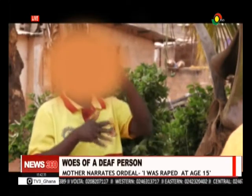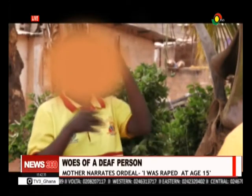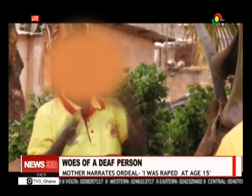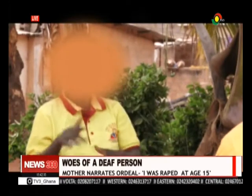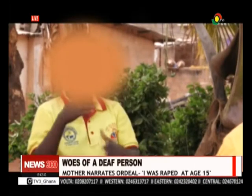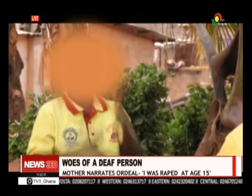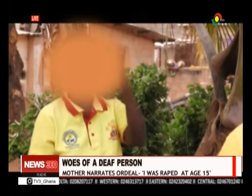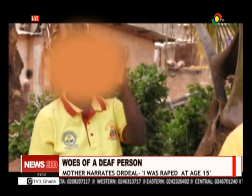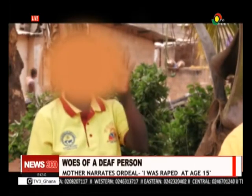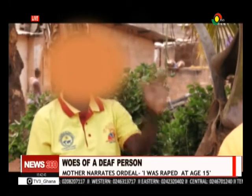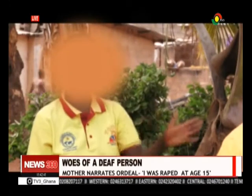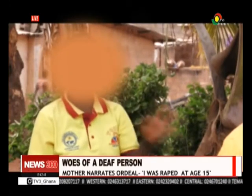with my grandmother of the pregnancy